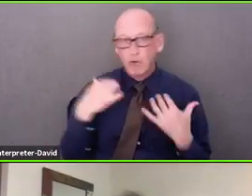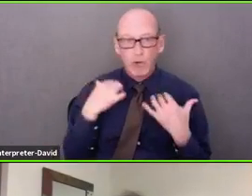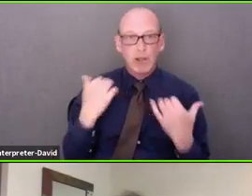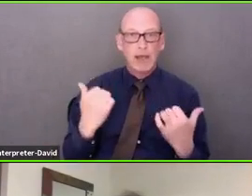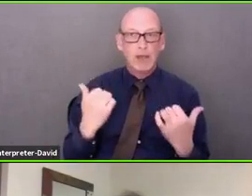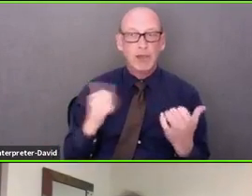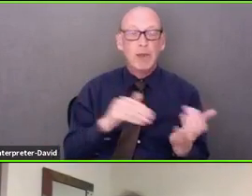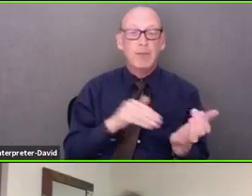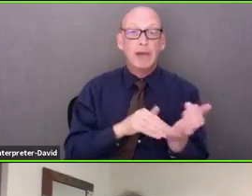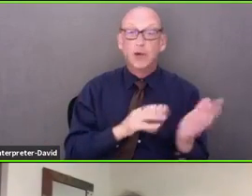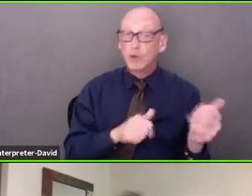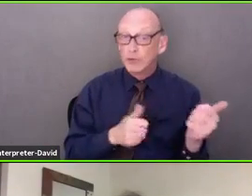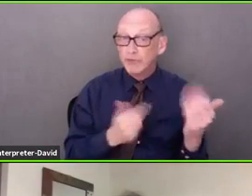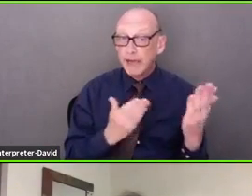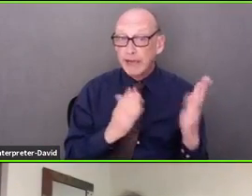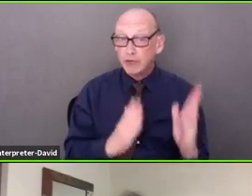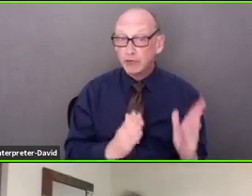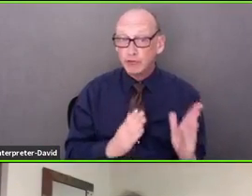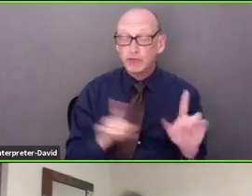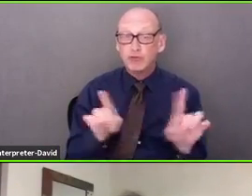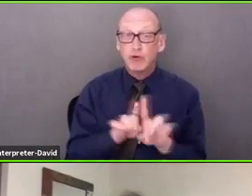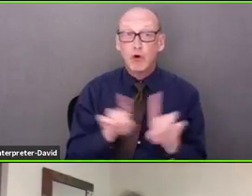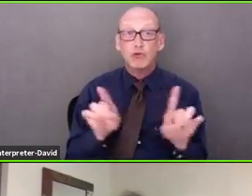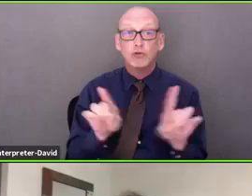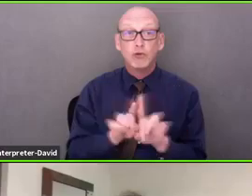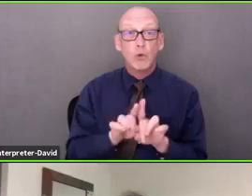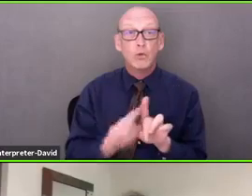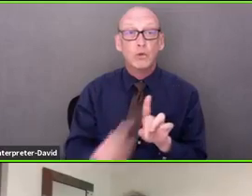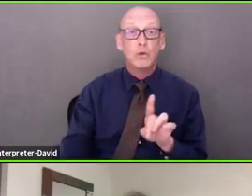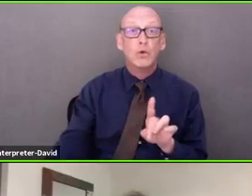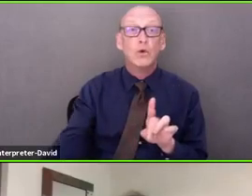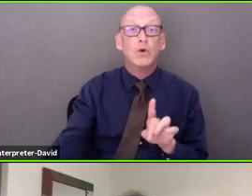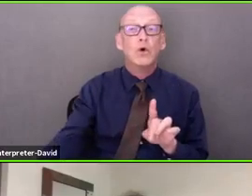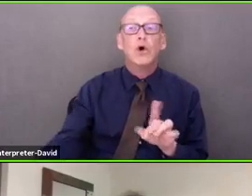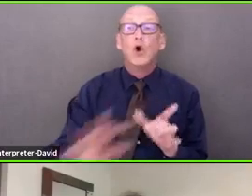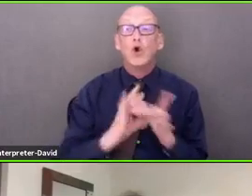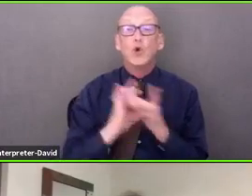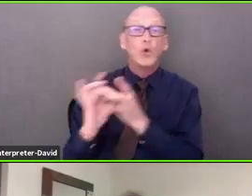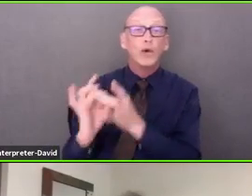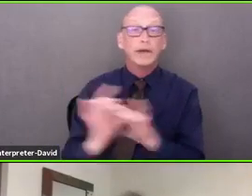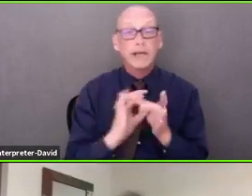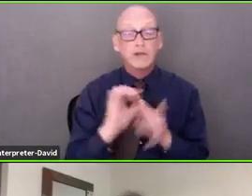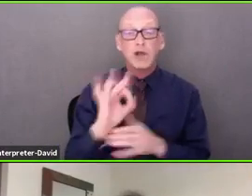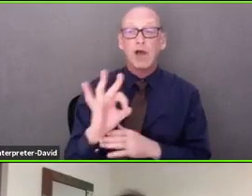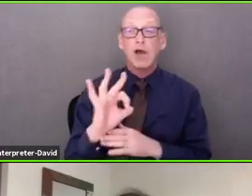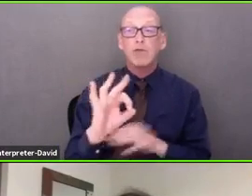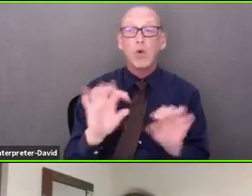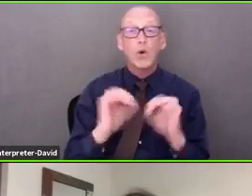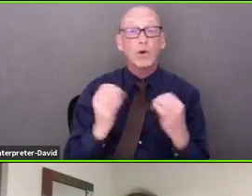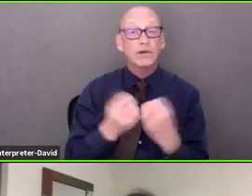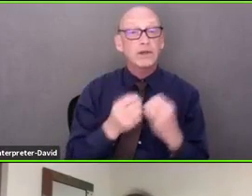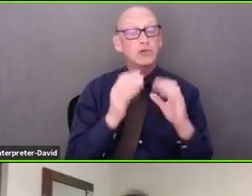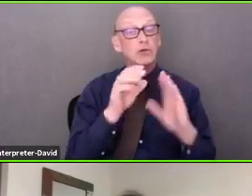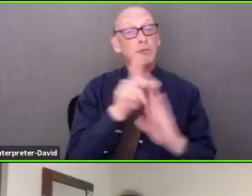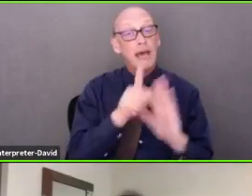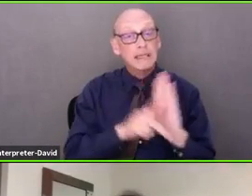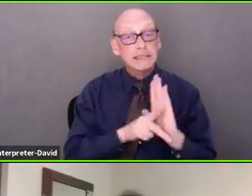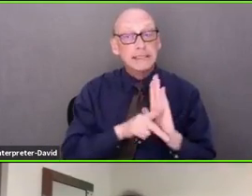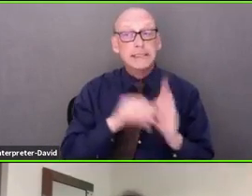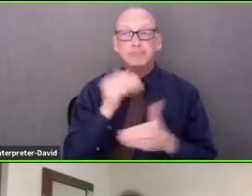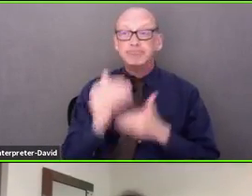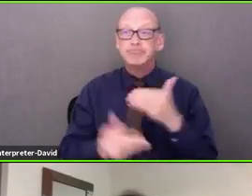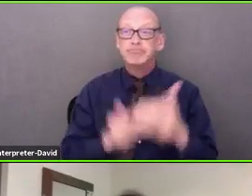medical providers, as well as the development and coordination of organizational policies and procedures to best